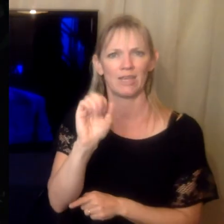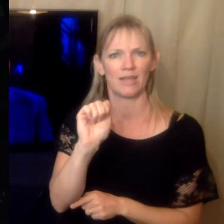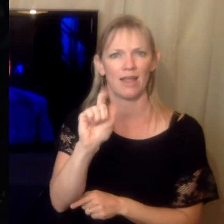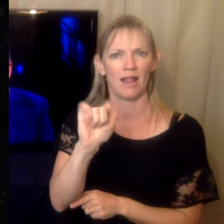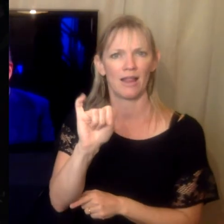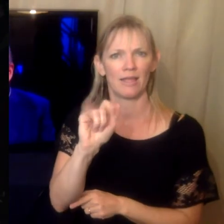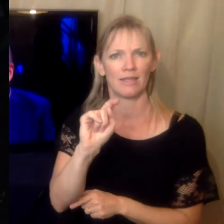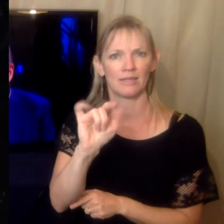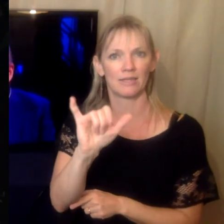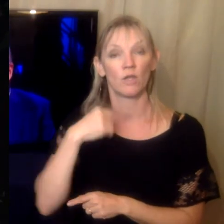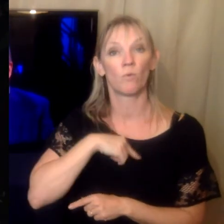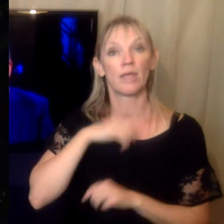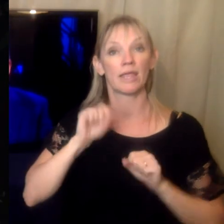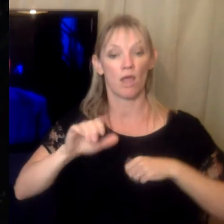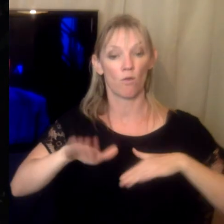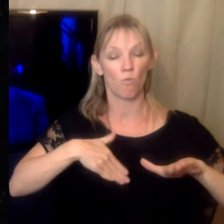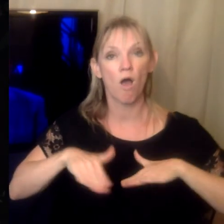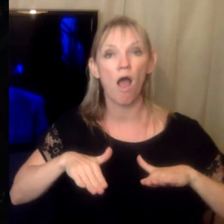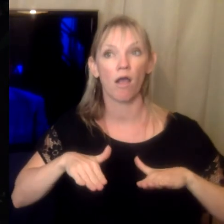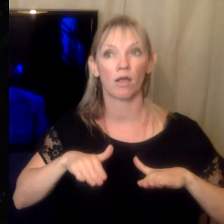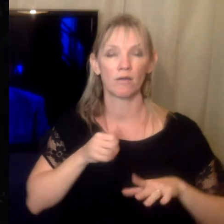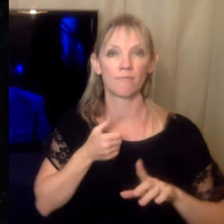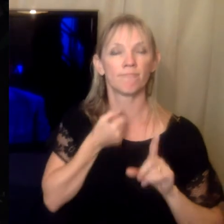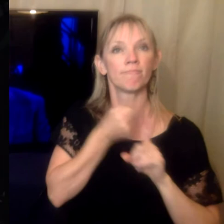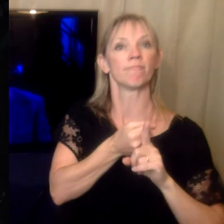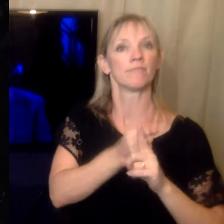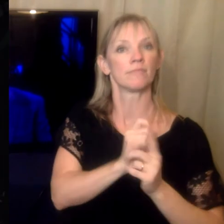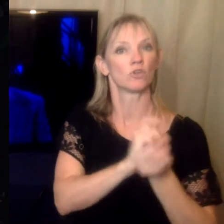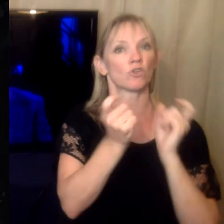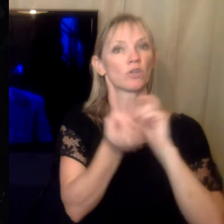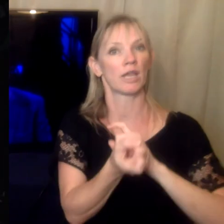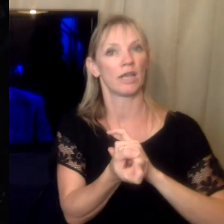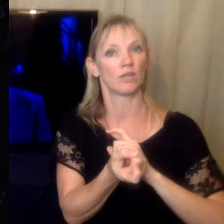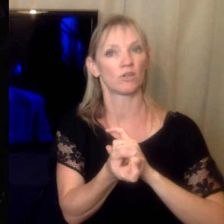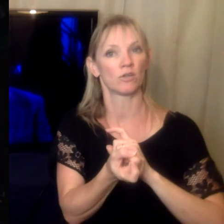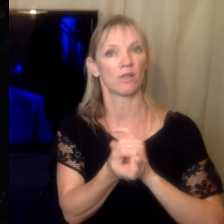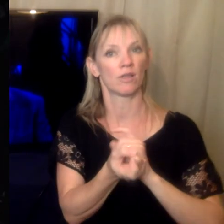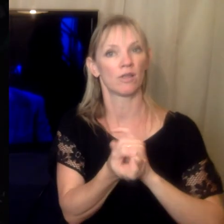And we walk the way, being the change we seek to see in our